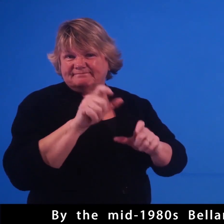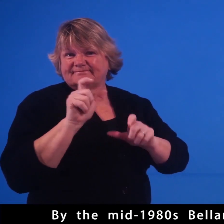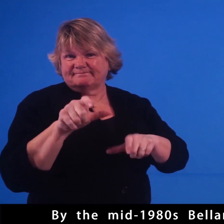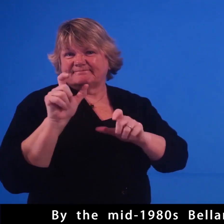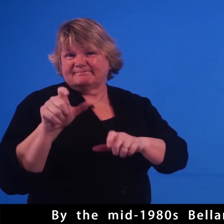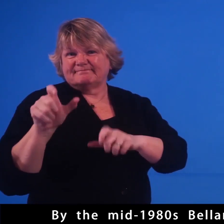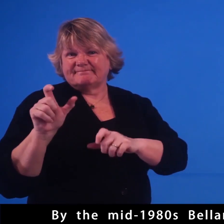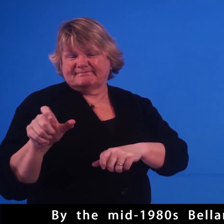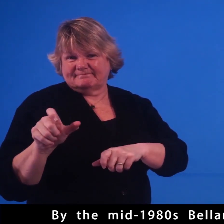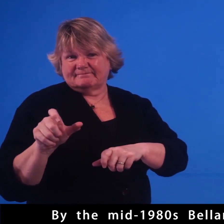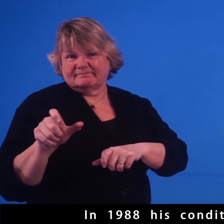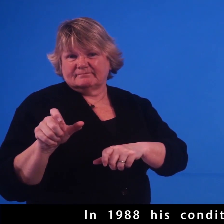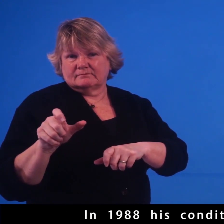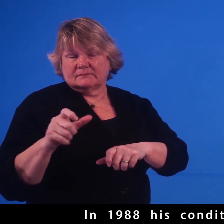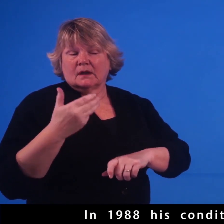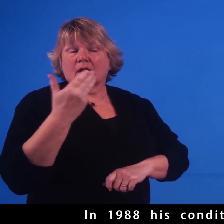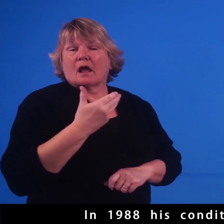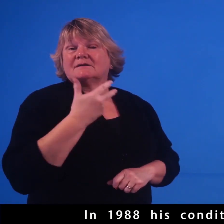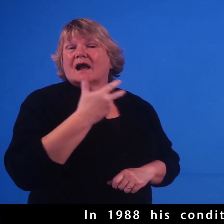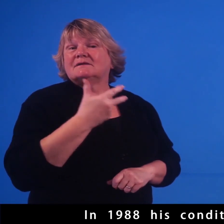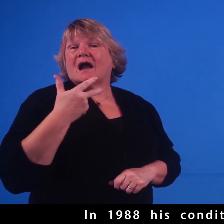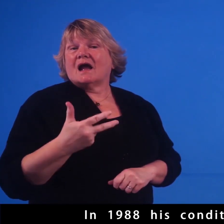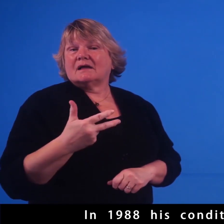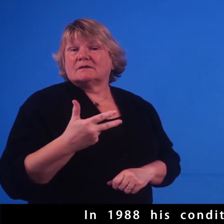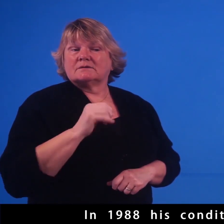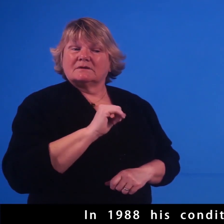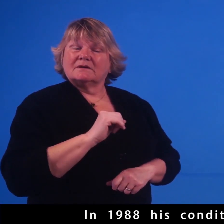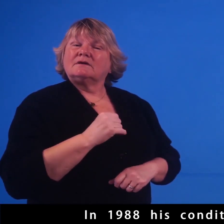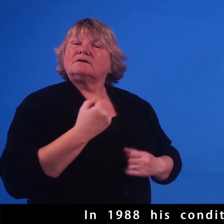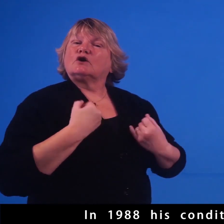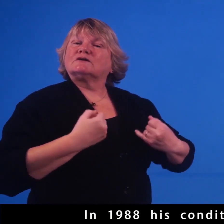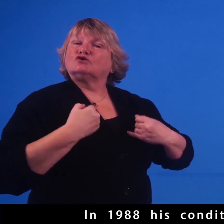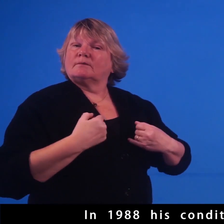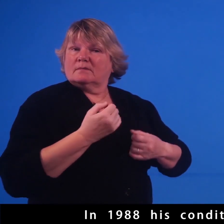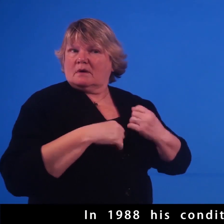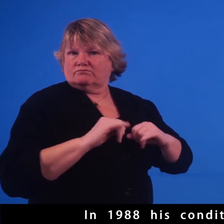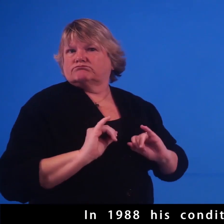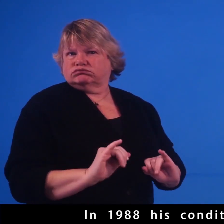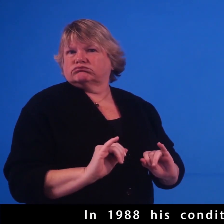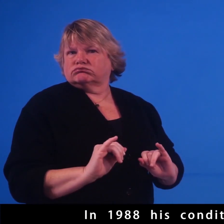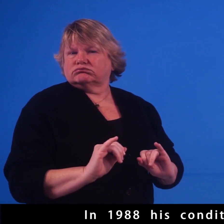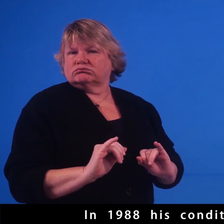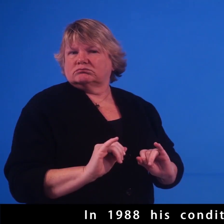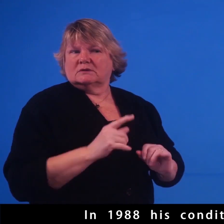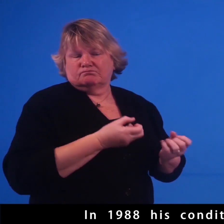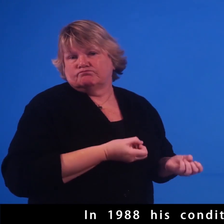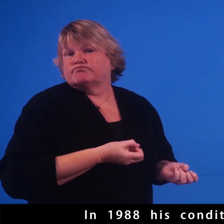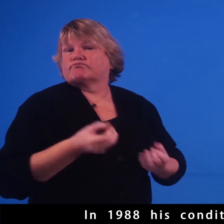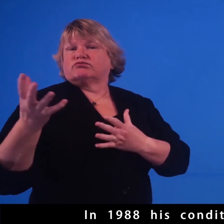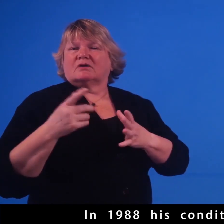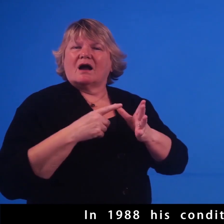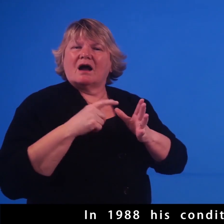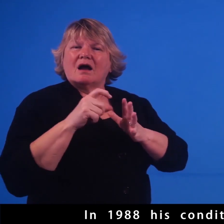time in various hospitals. In 1988, his condition